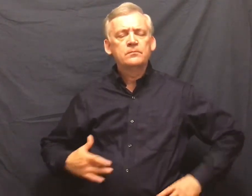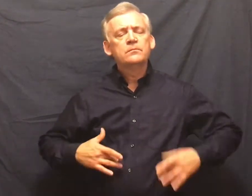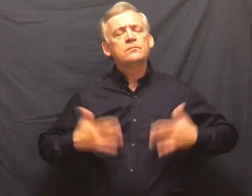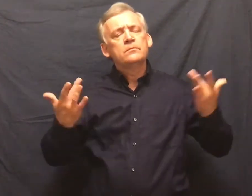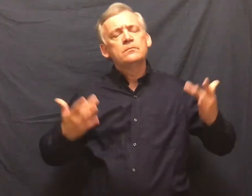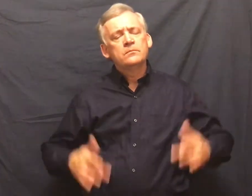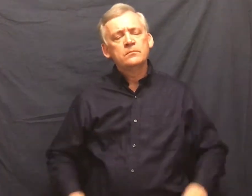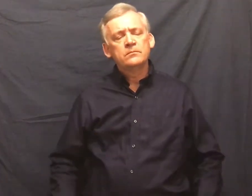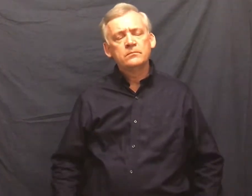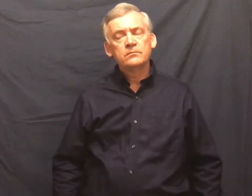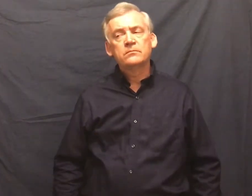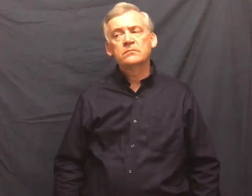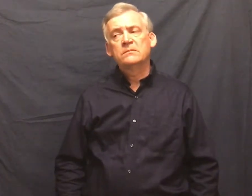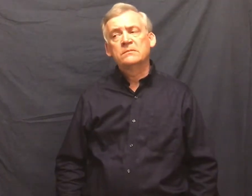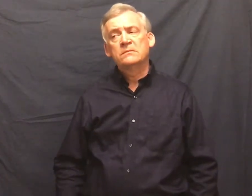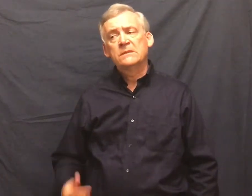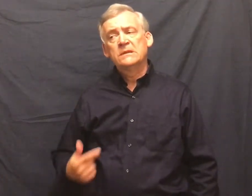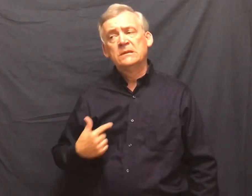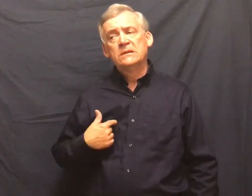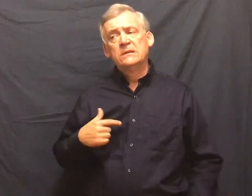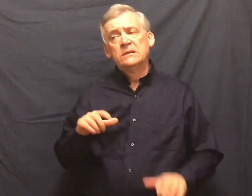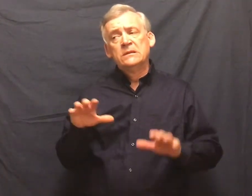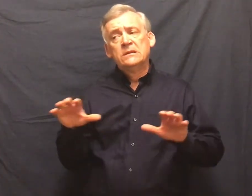I done another bad thing.